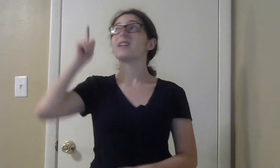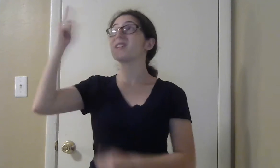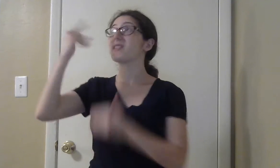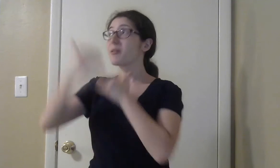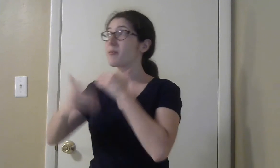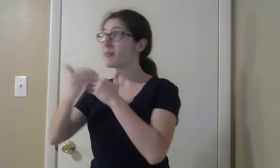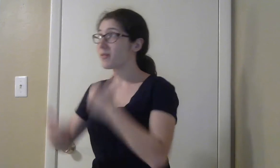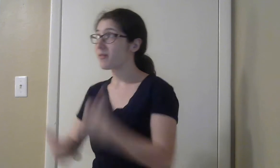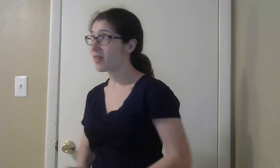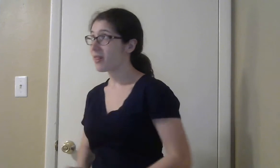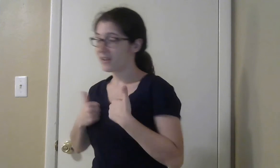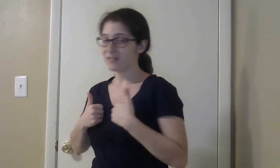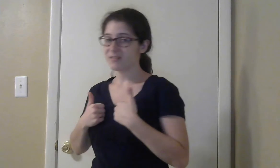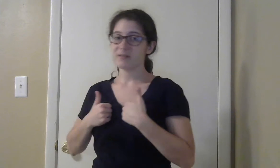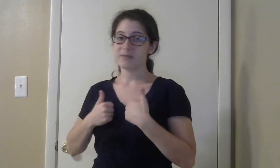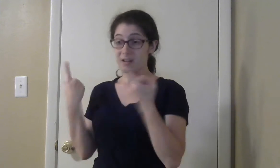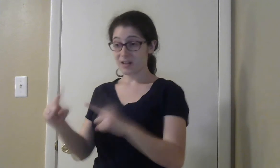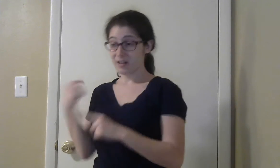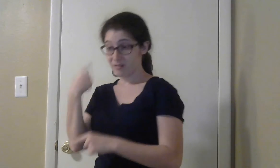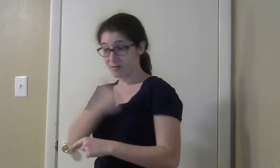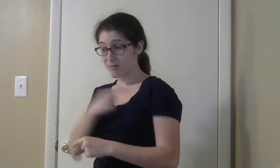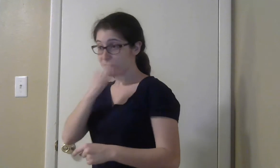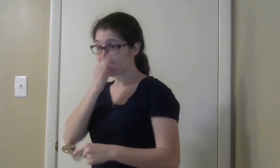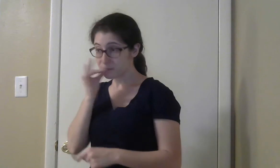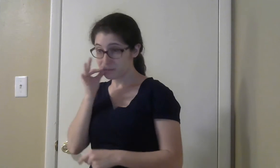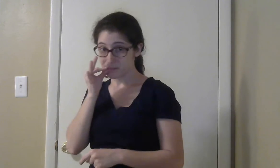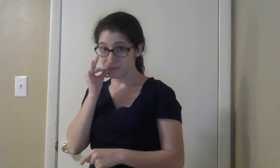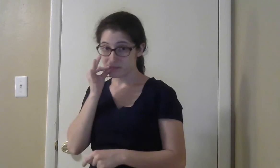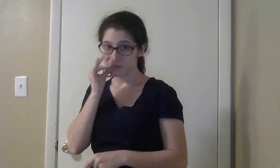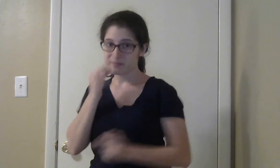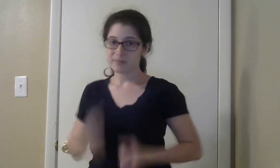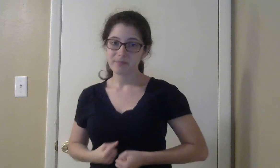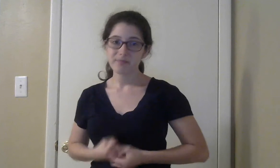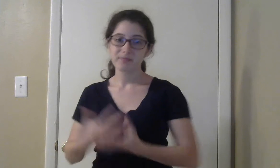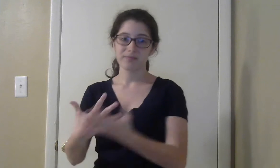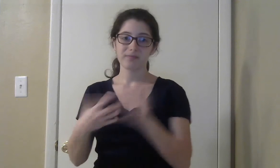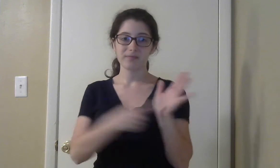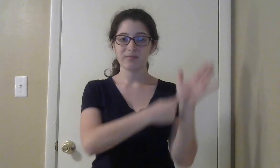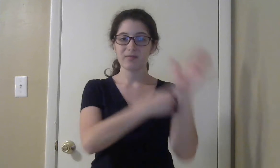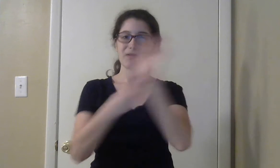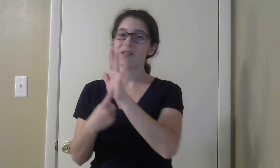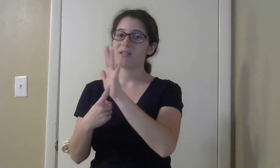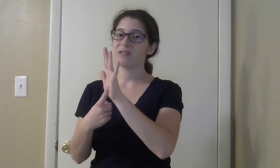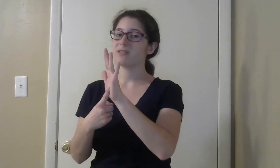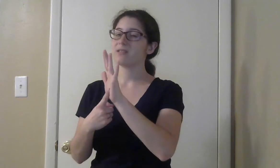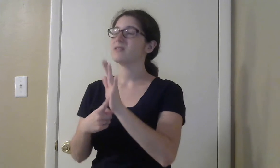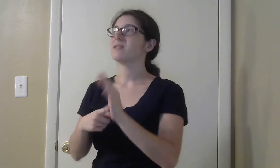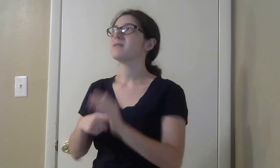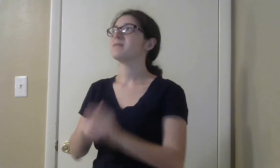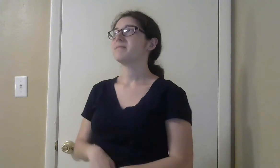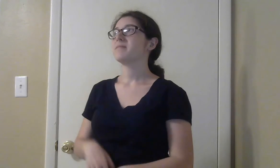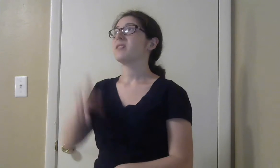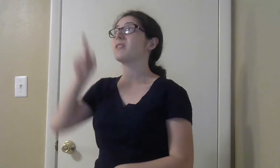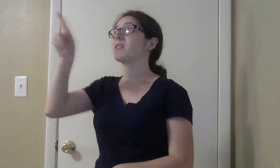we say, I love the reality more than I love the emblem. But feasting